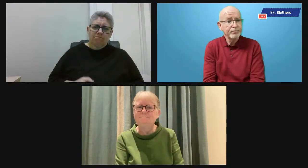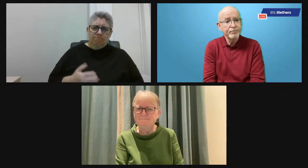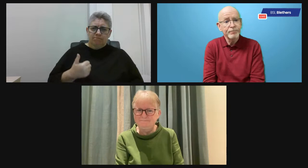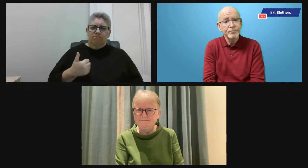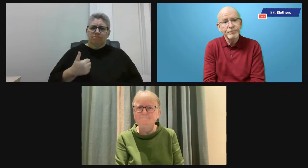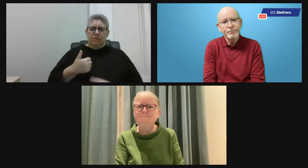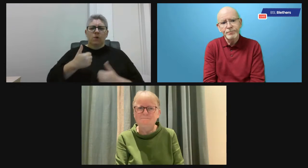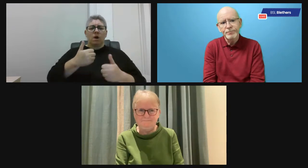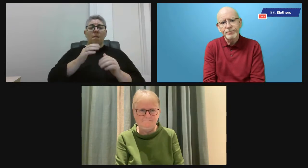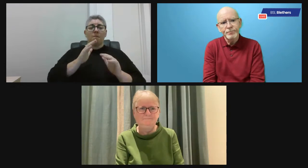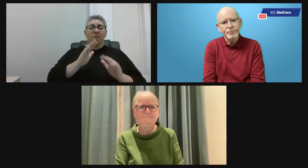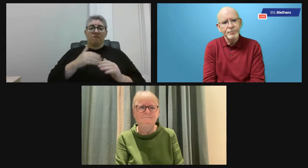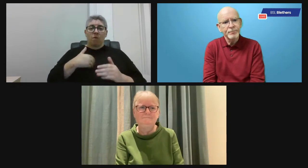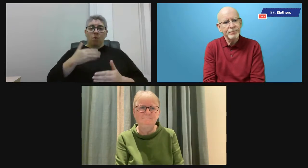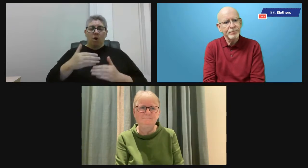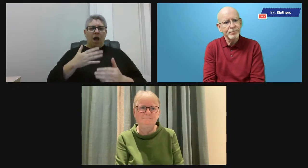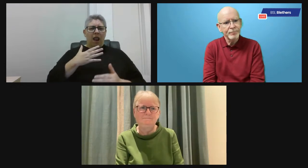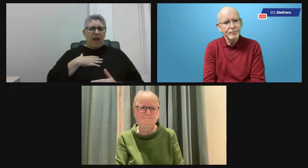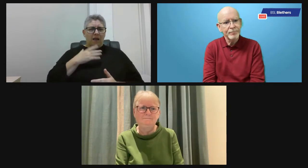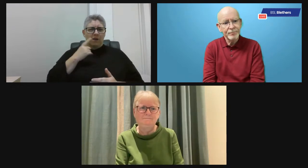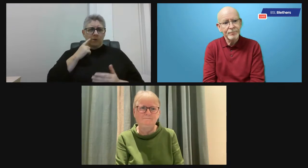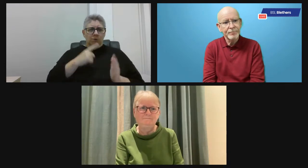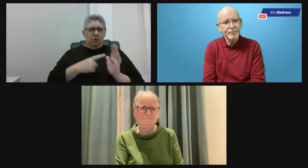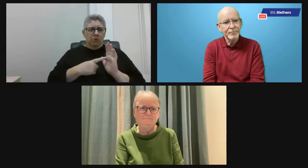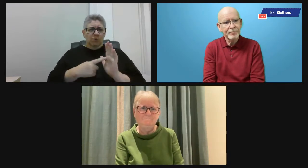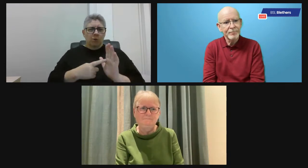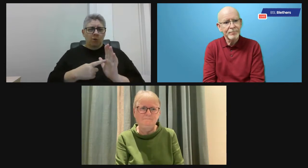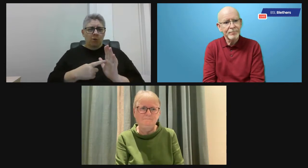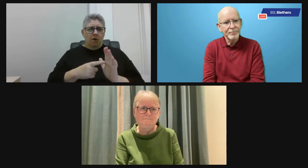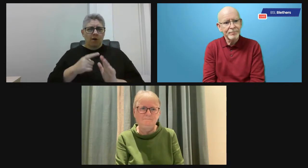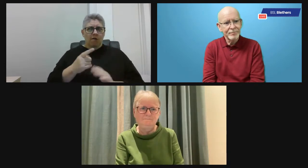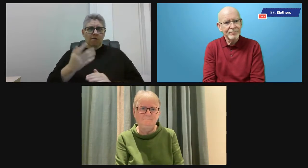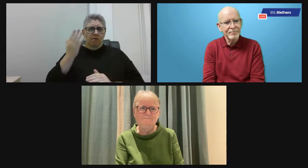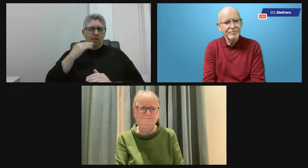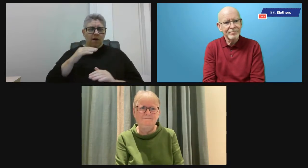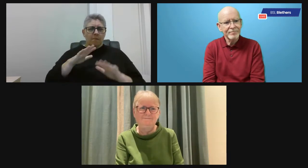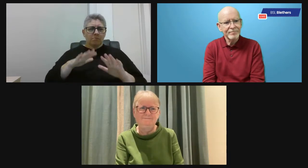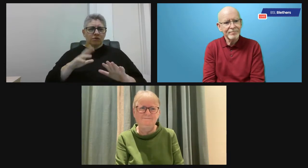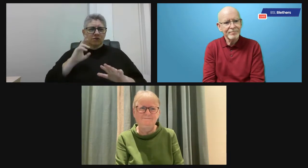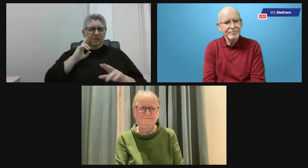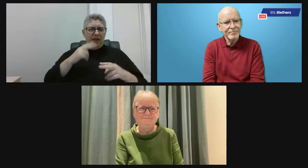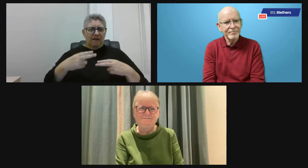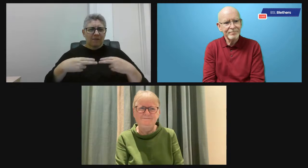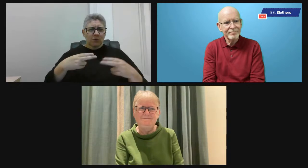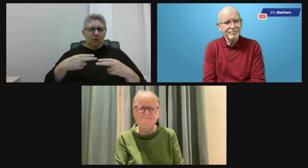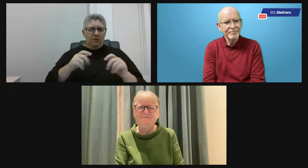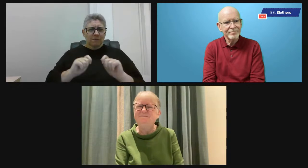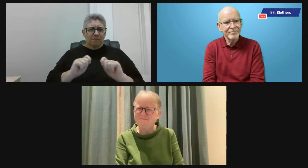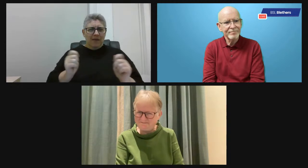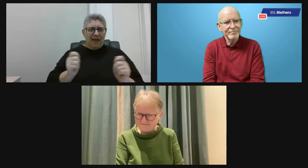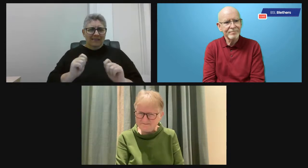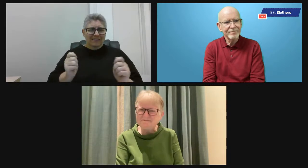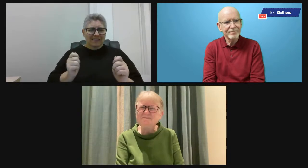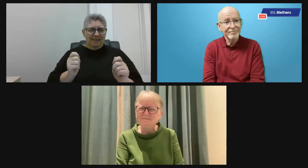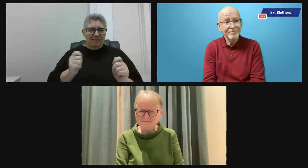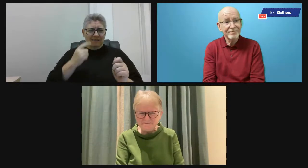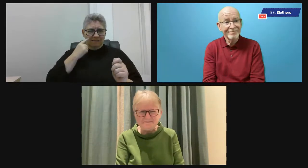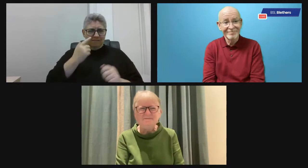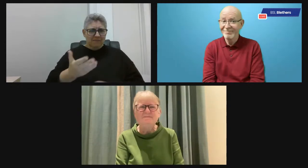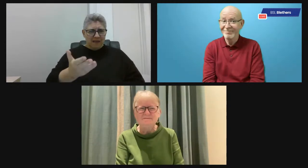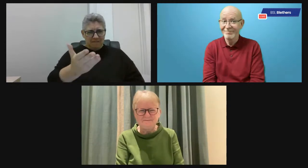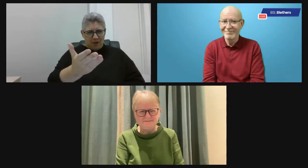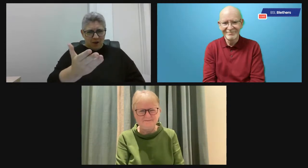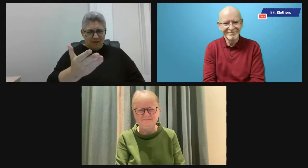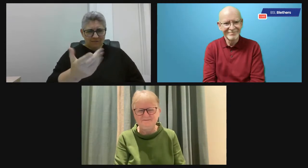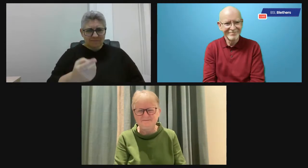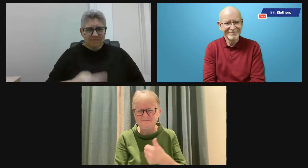practice too. Absolutely. Yeah. So before I go on, I'd love to show you something from the